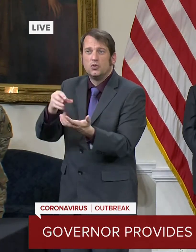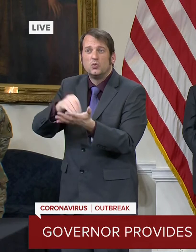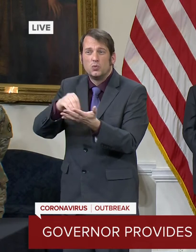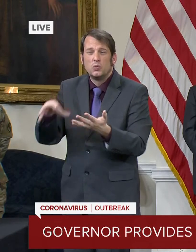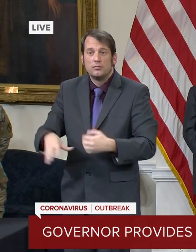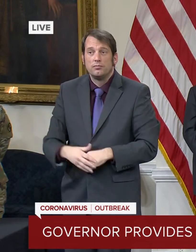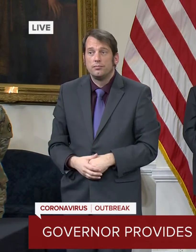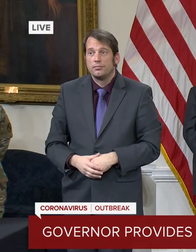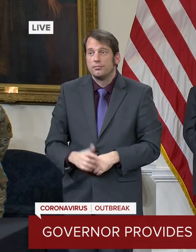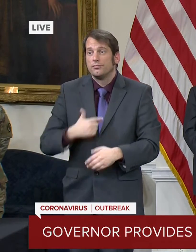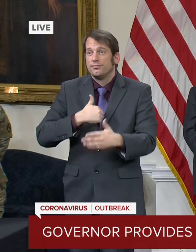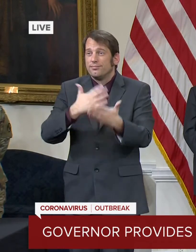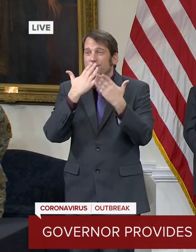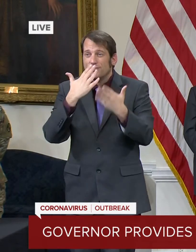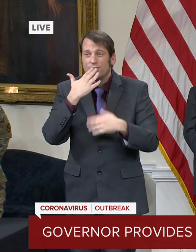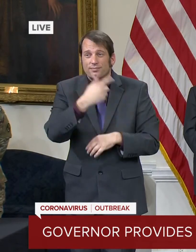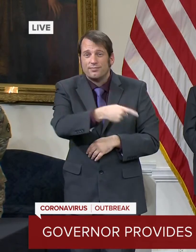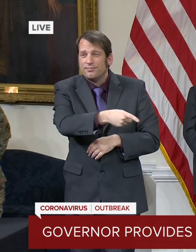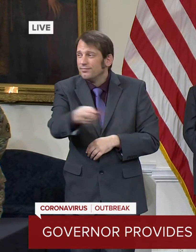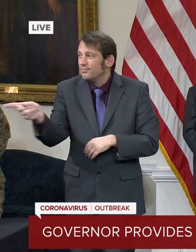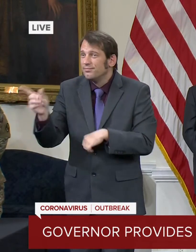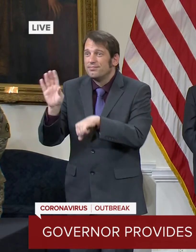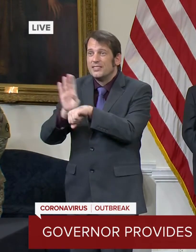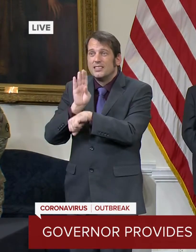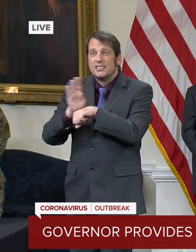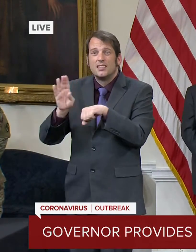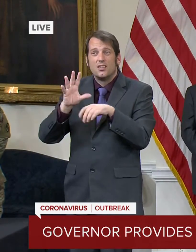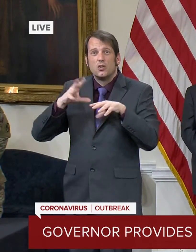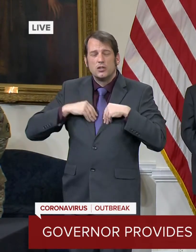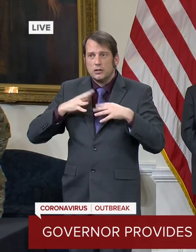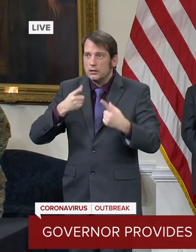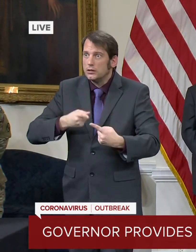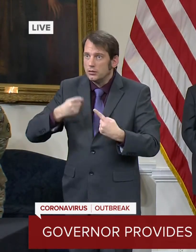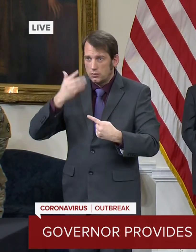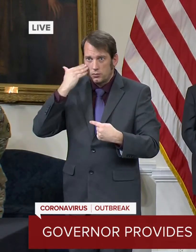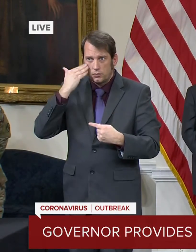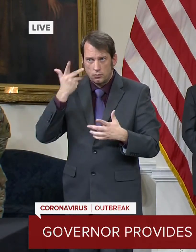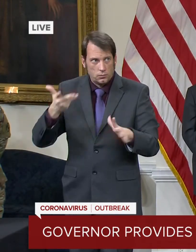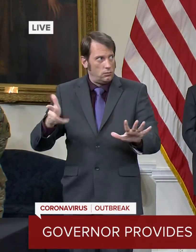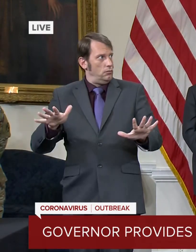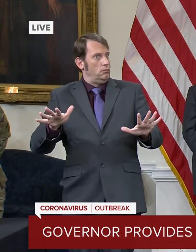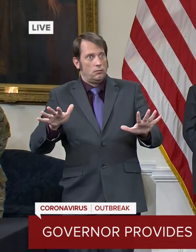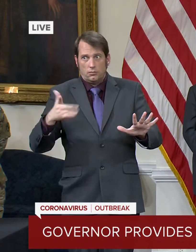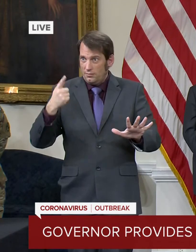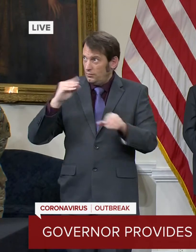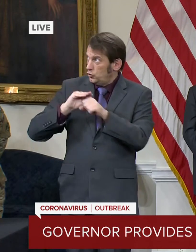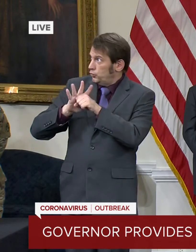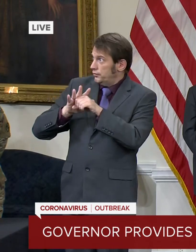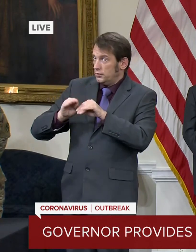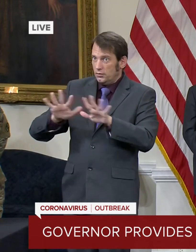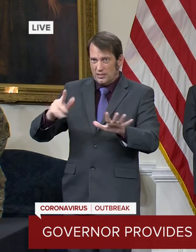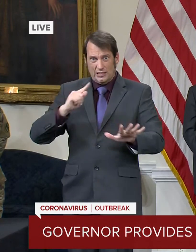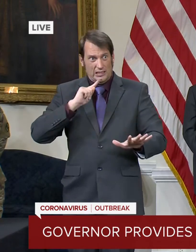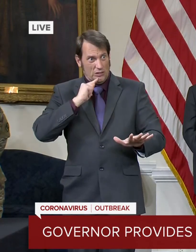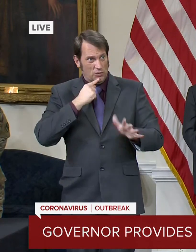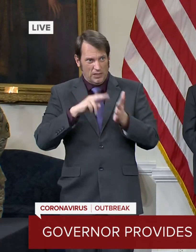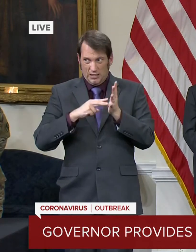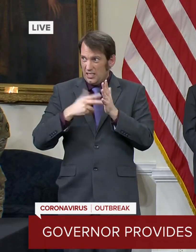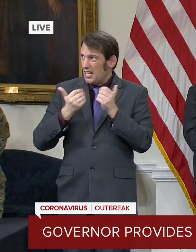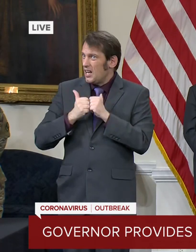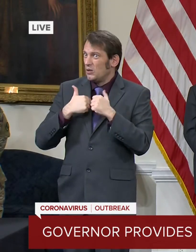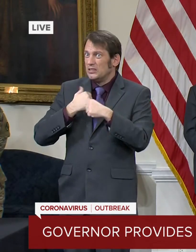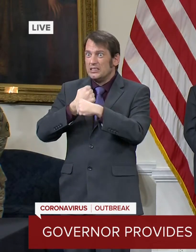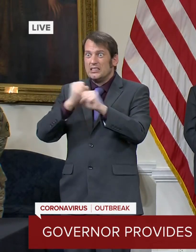who realized the seriousness of this threat and saved lives by modifying their operational models. This